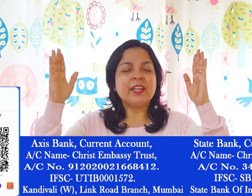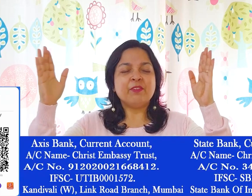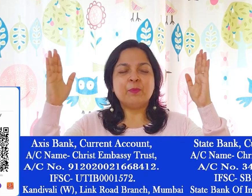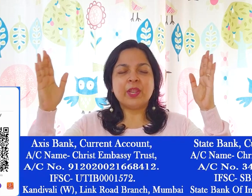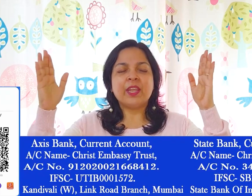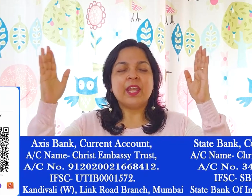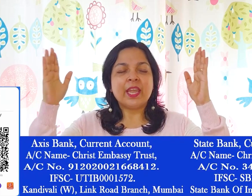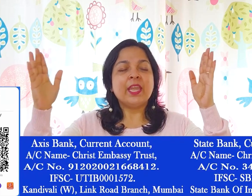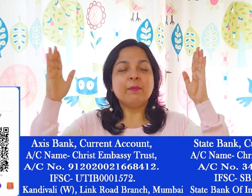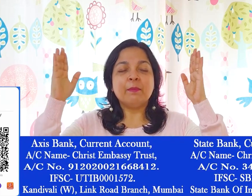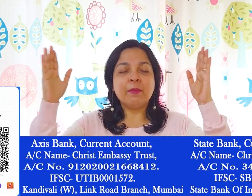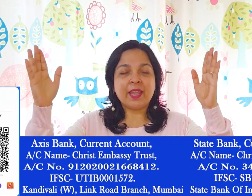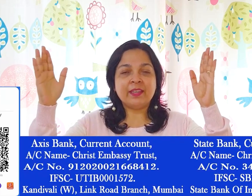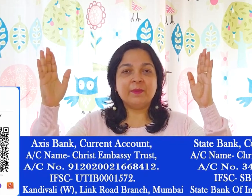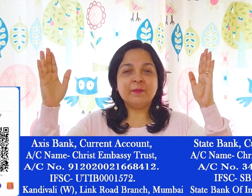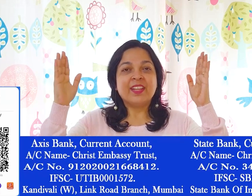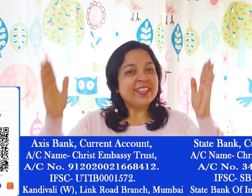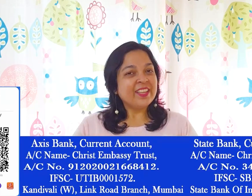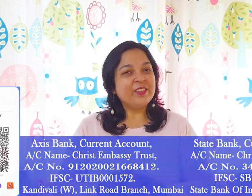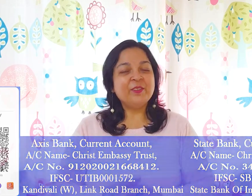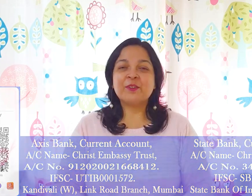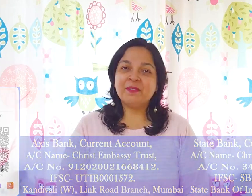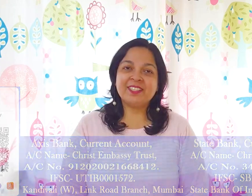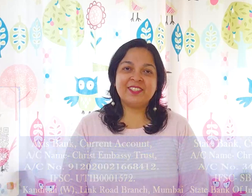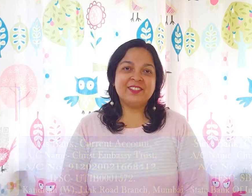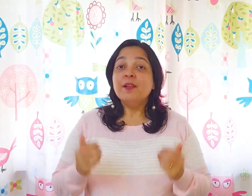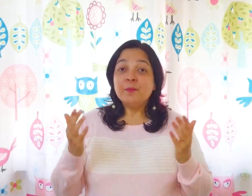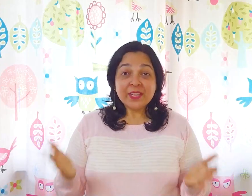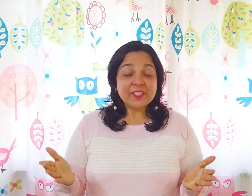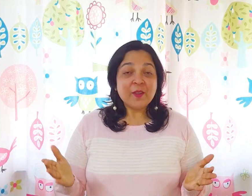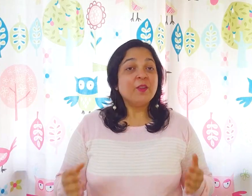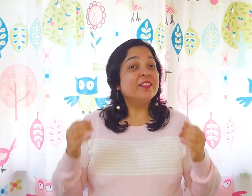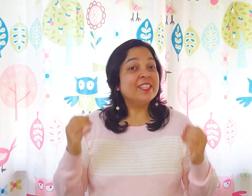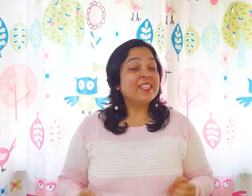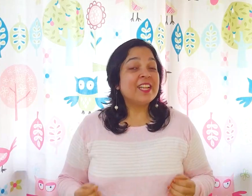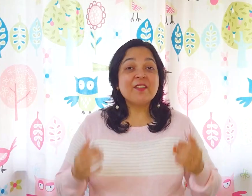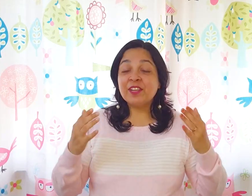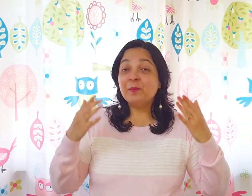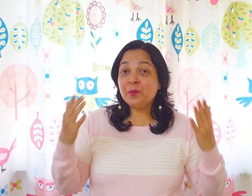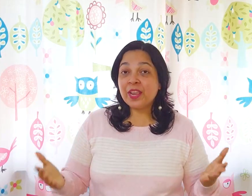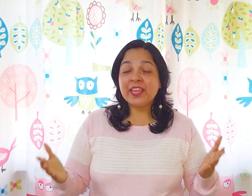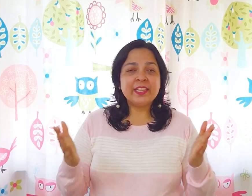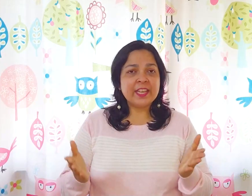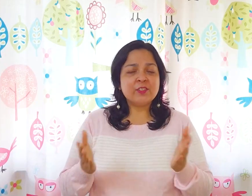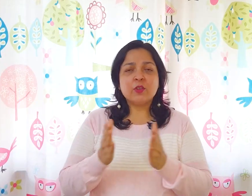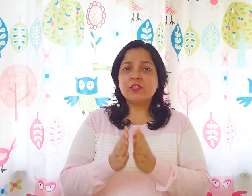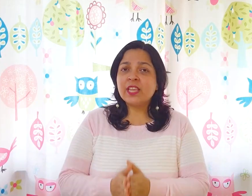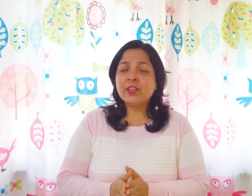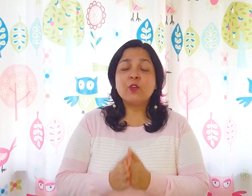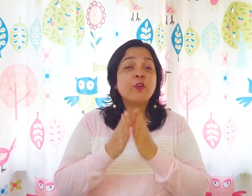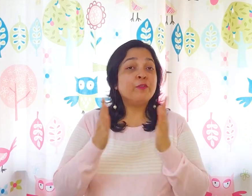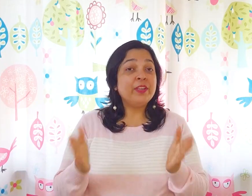Jesus' mighty name we pray. Amen. Thank you. God bless you. Praise the Lord. This is the time we'll pray in case